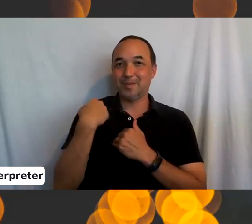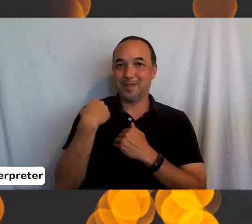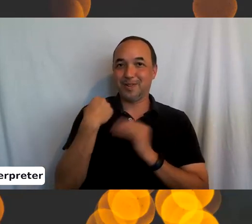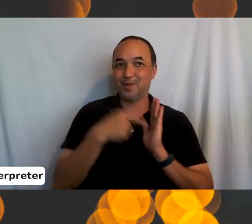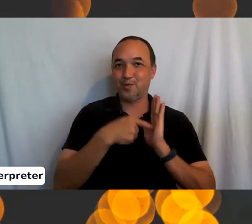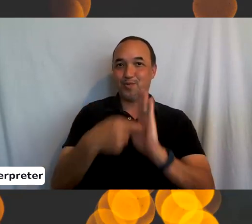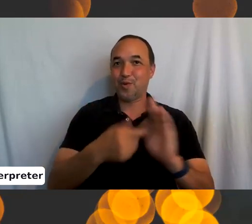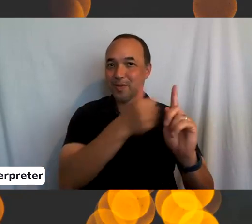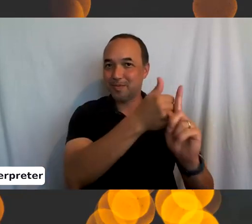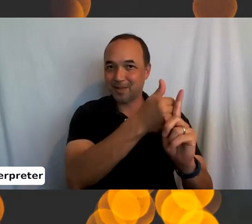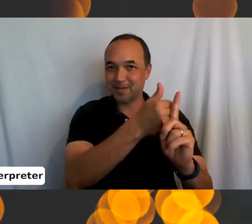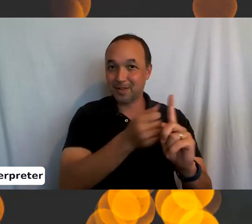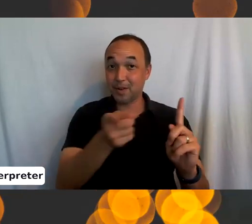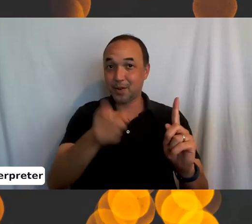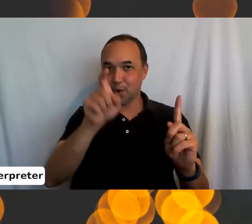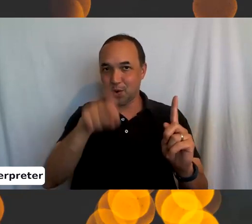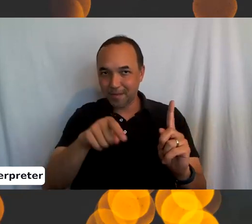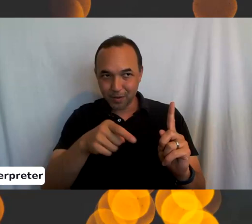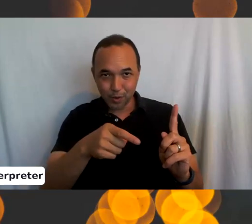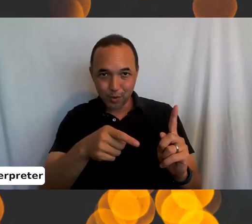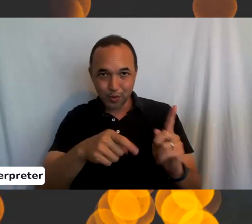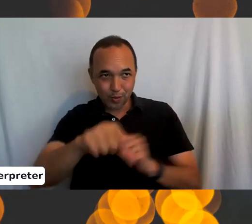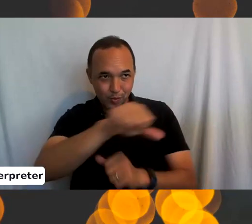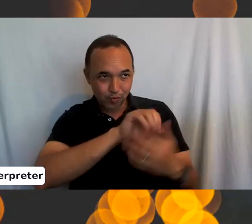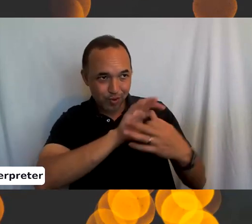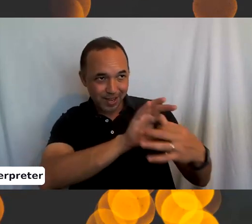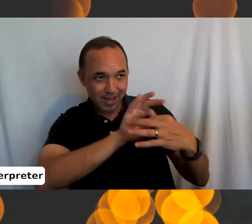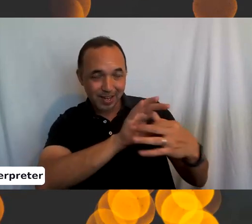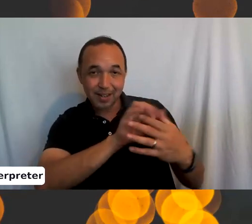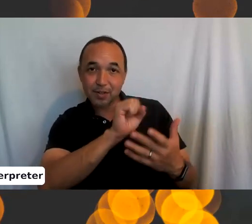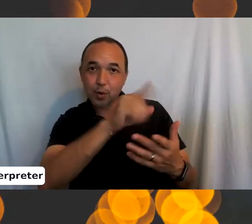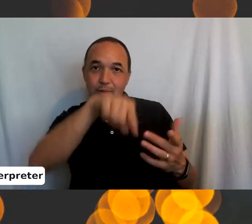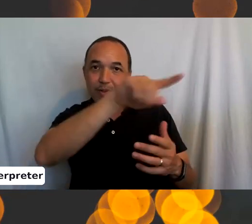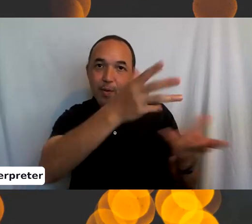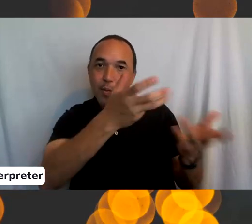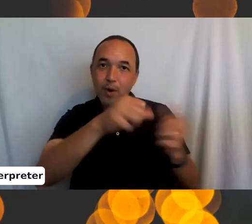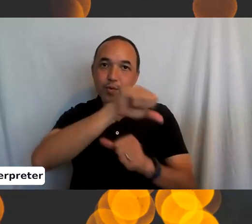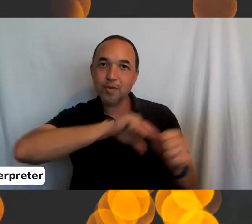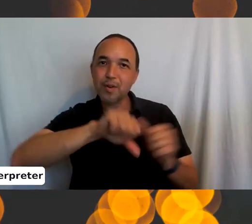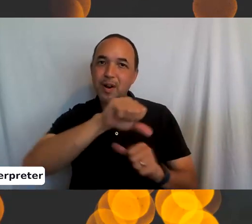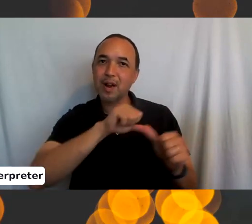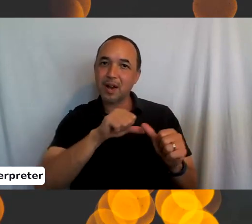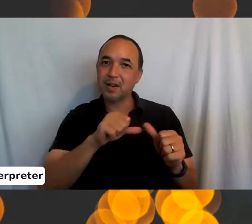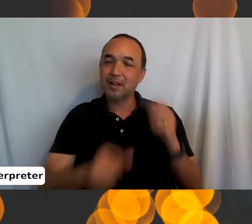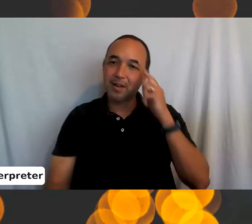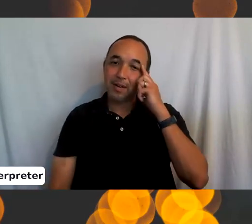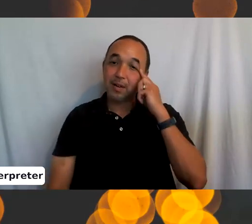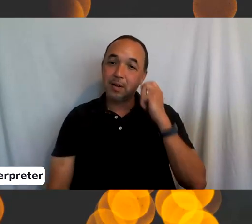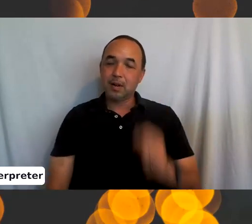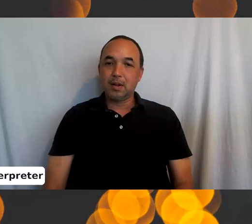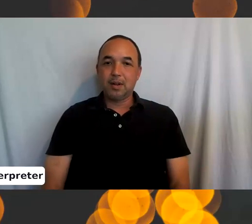to you to relate to them in a way that they will want to interact with you. They will want to give you information.